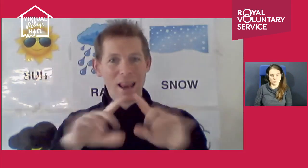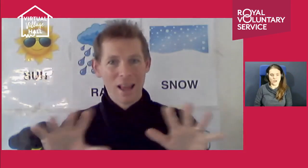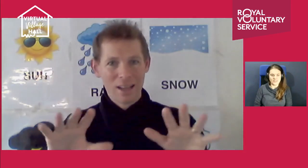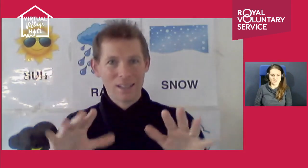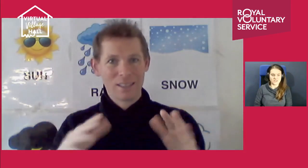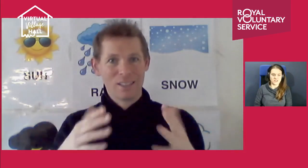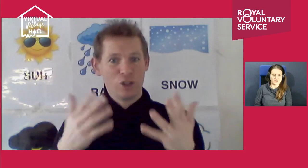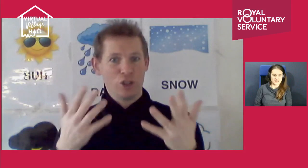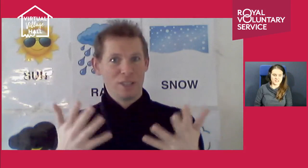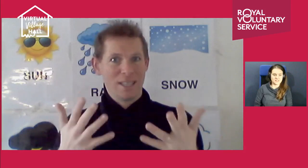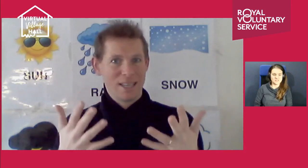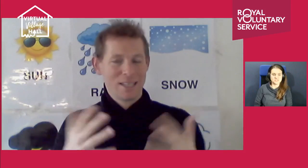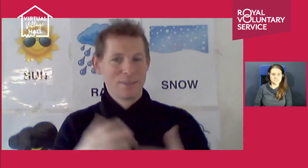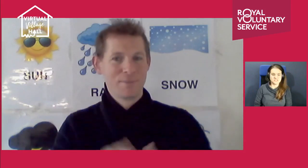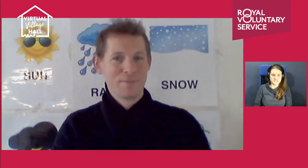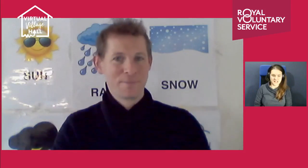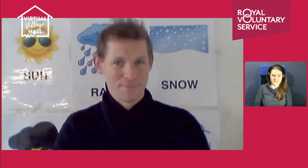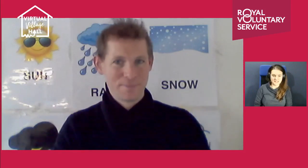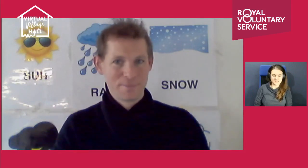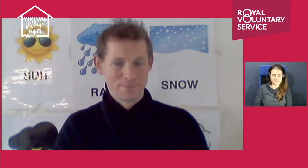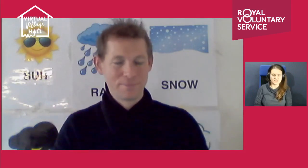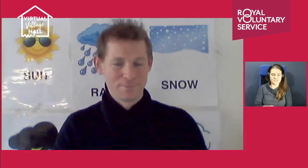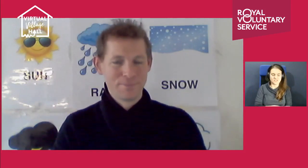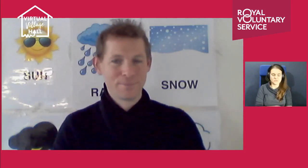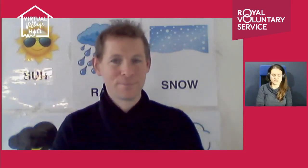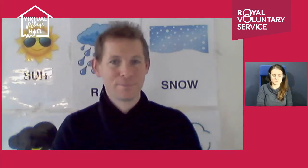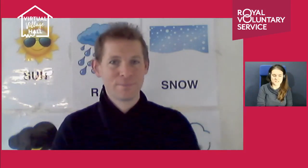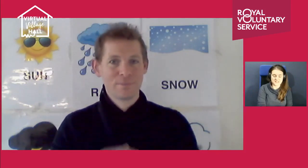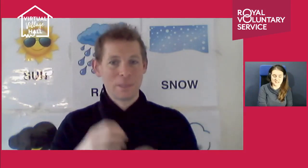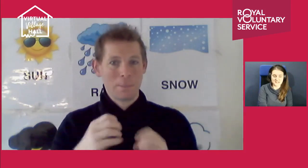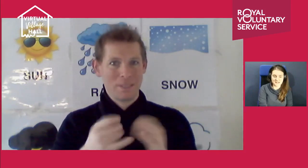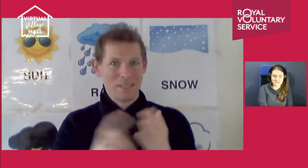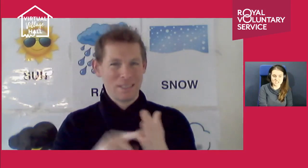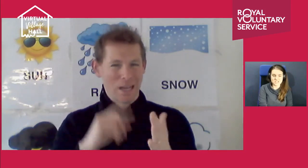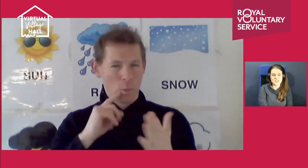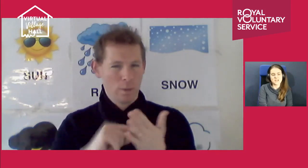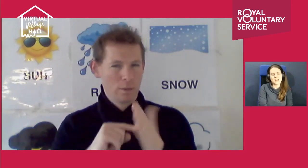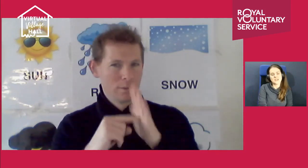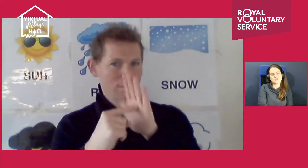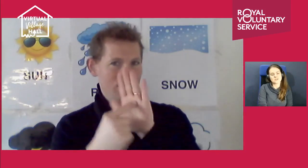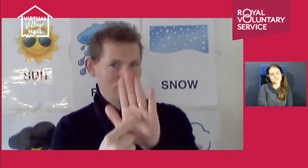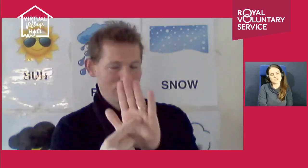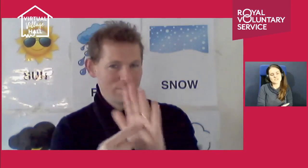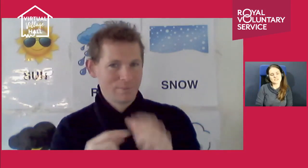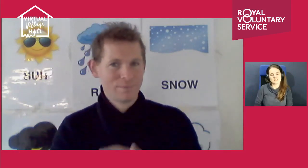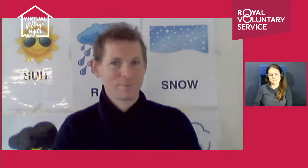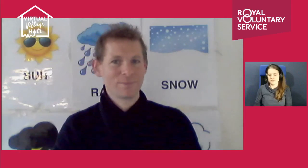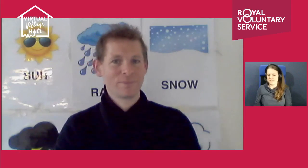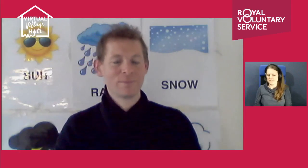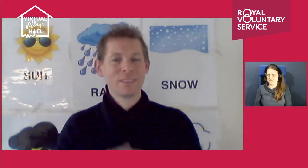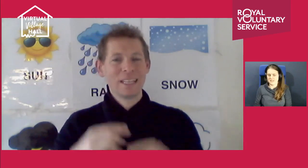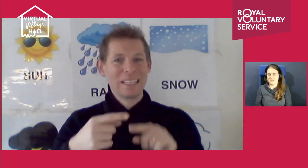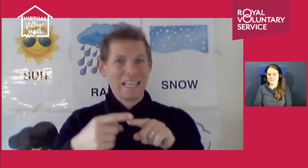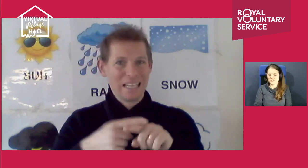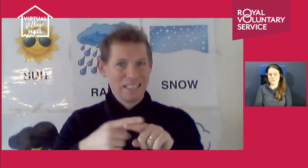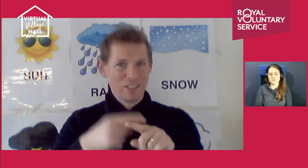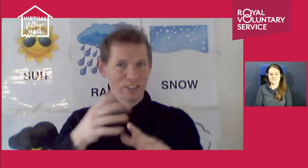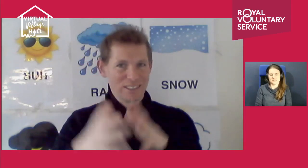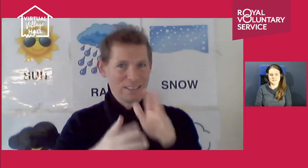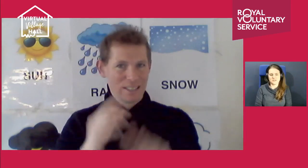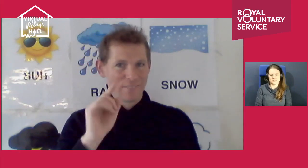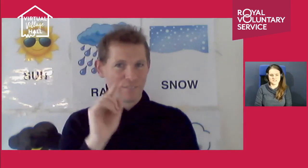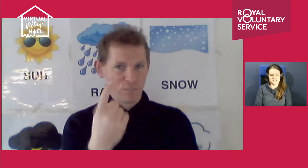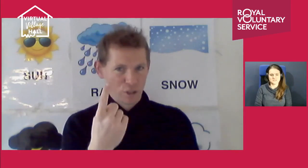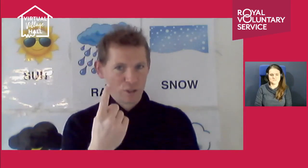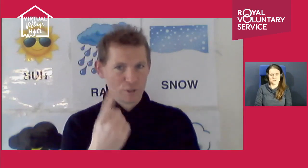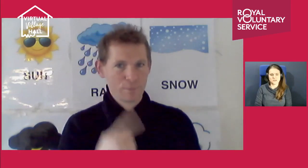the weather like today? So that's how you would express it in English. If you're going to translate that to BSL, I'll show you exactly